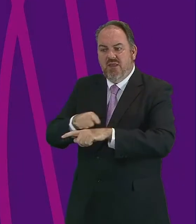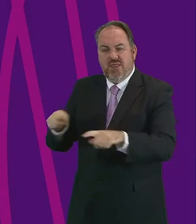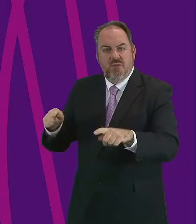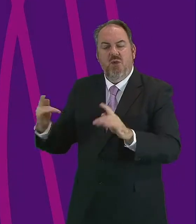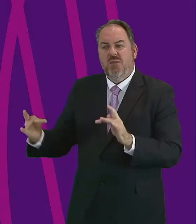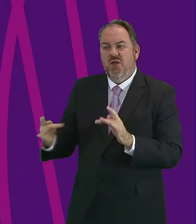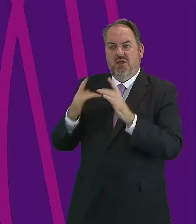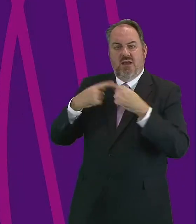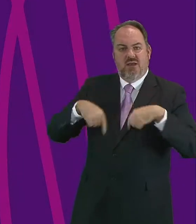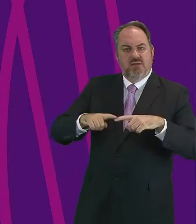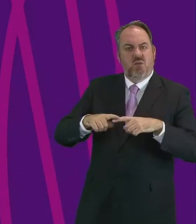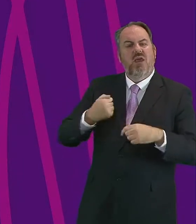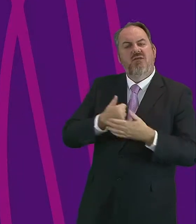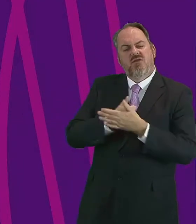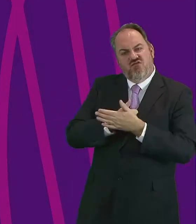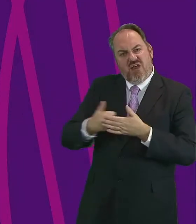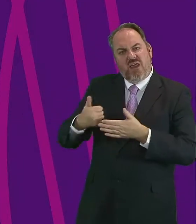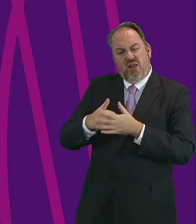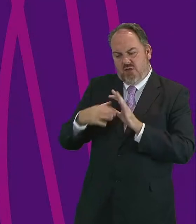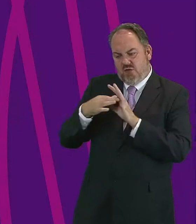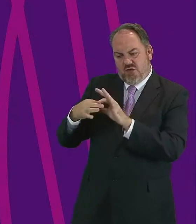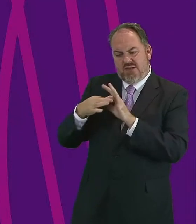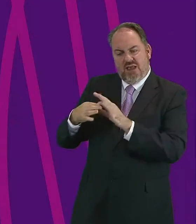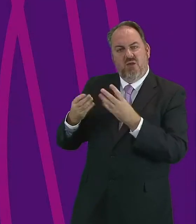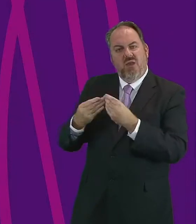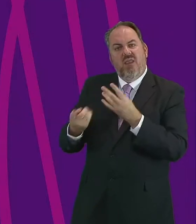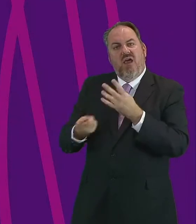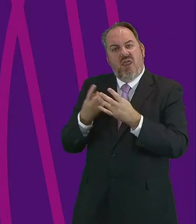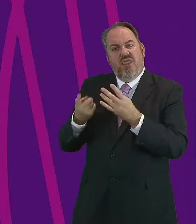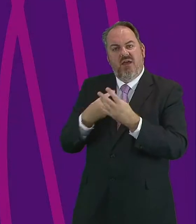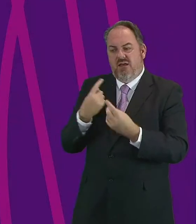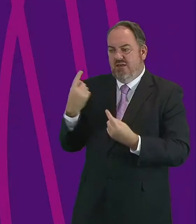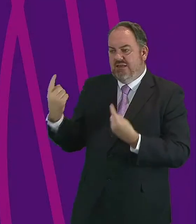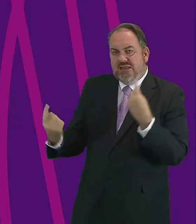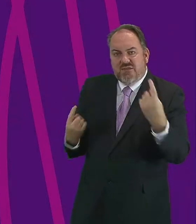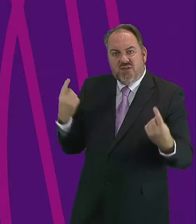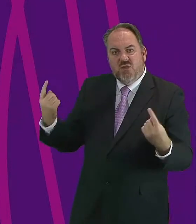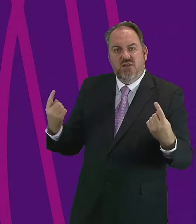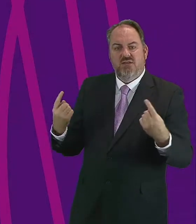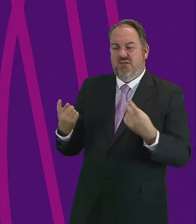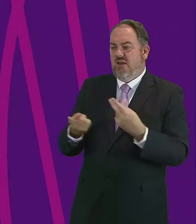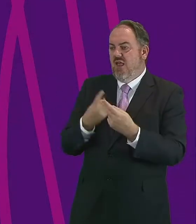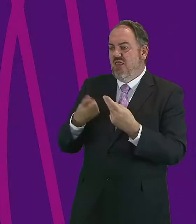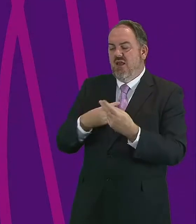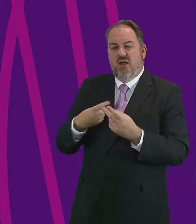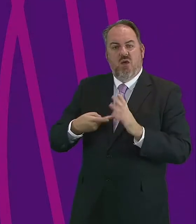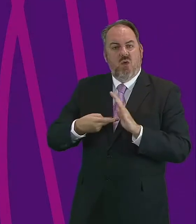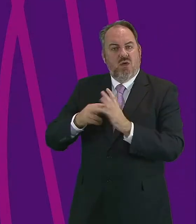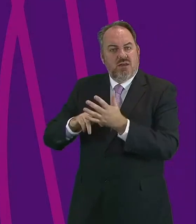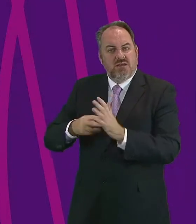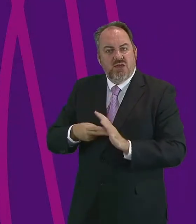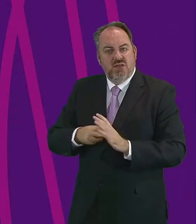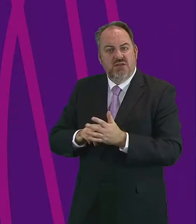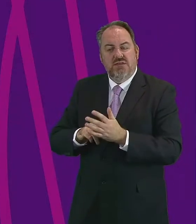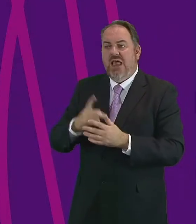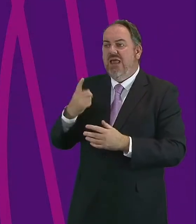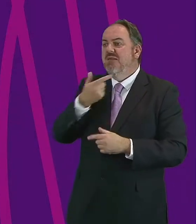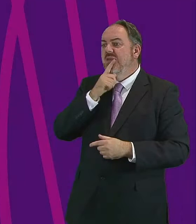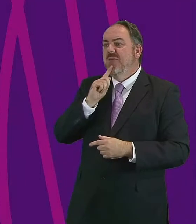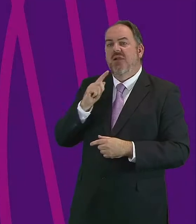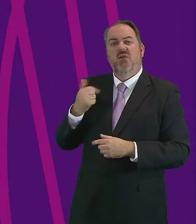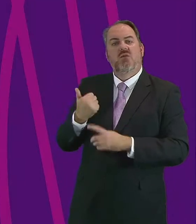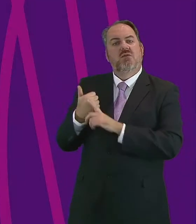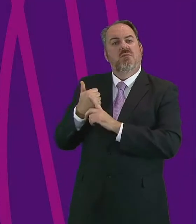example, is in regular contact with organisations and individuals representing relatives of those in the care home sector, for